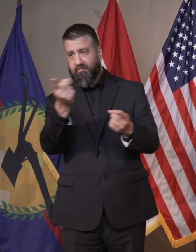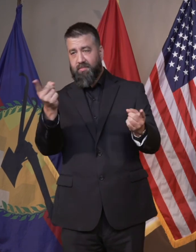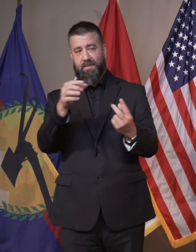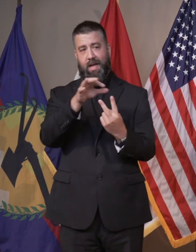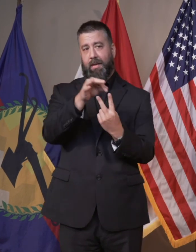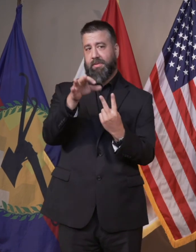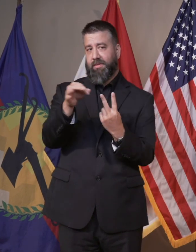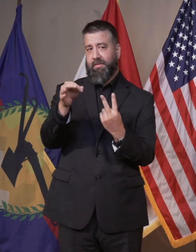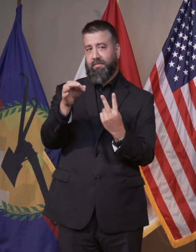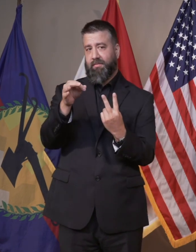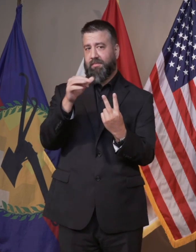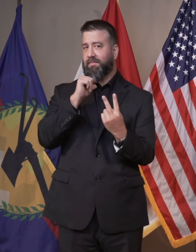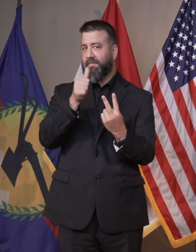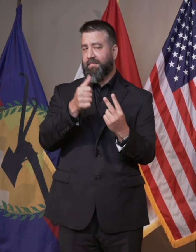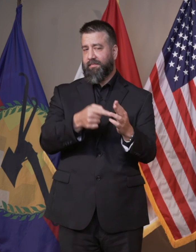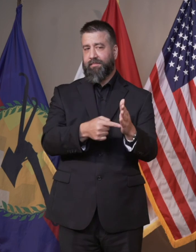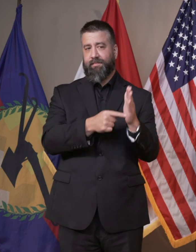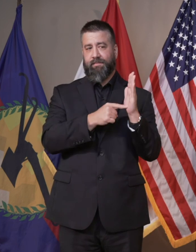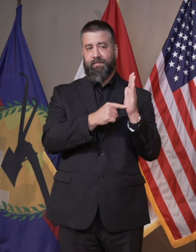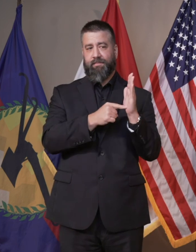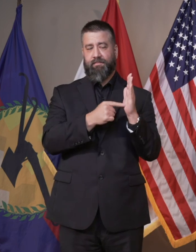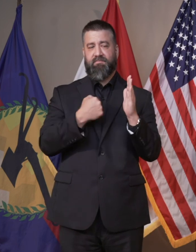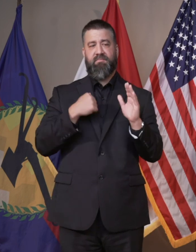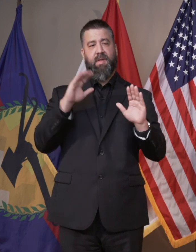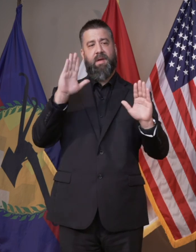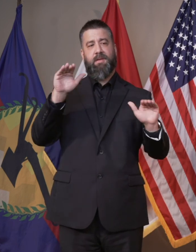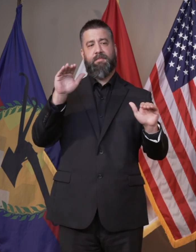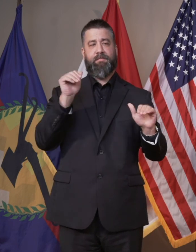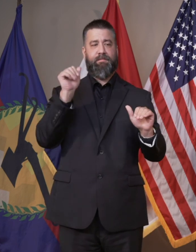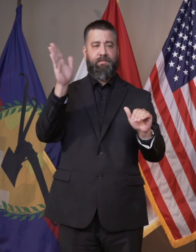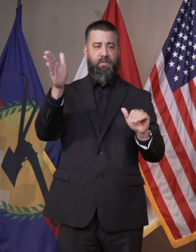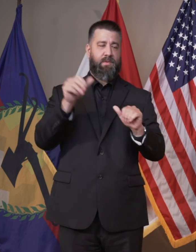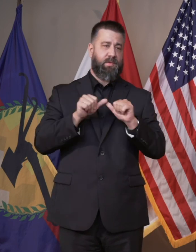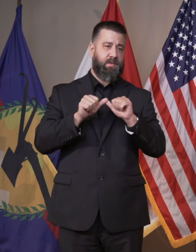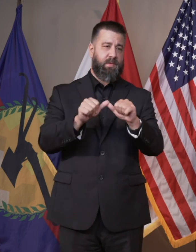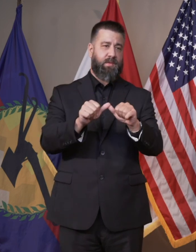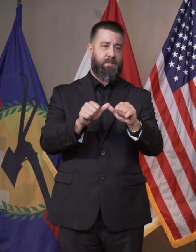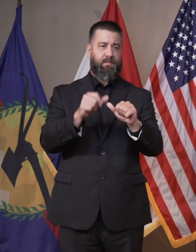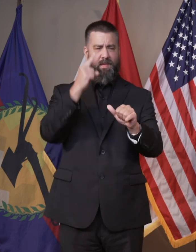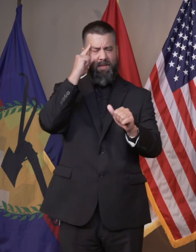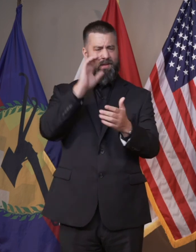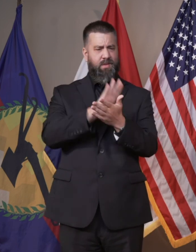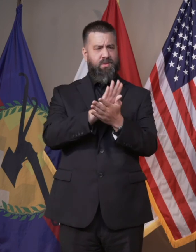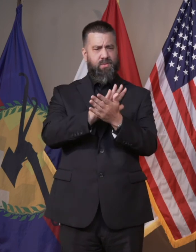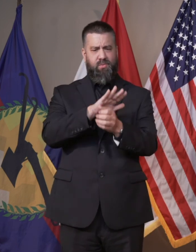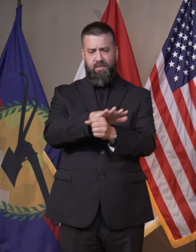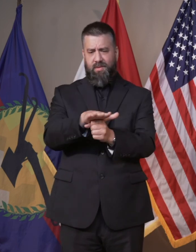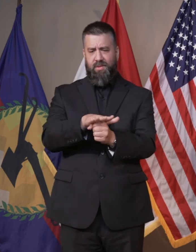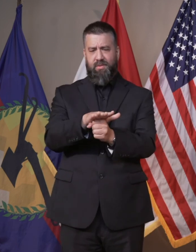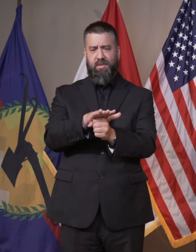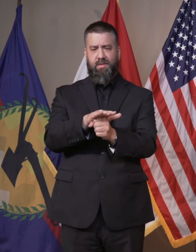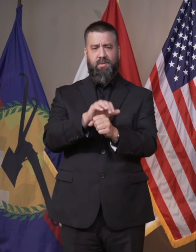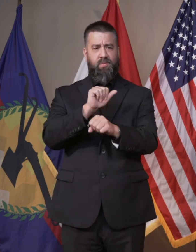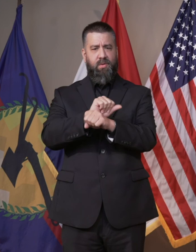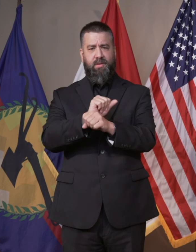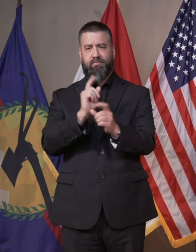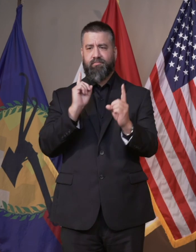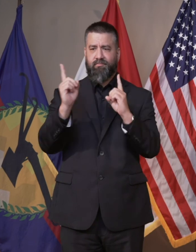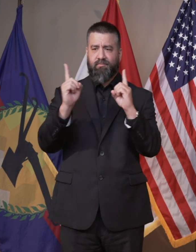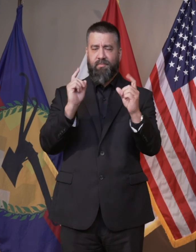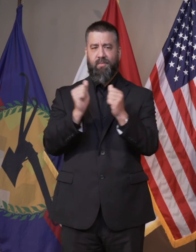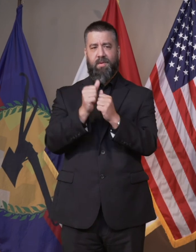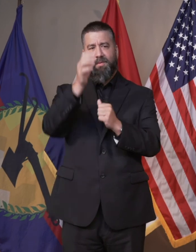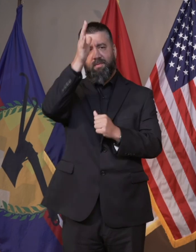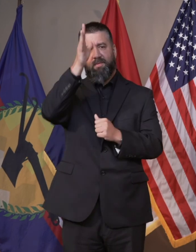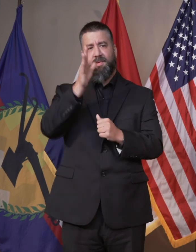county. And I expect that to continue. I think the school districts are working with parents to make sure that